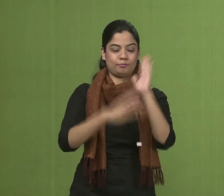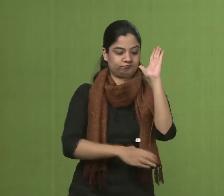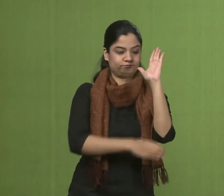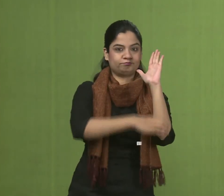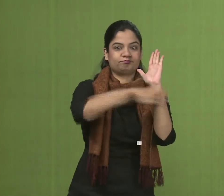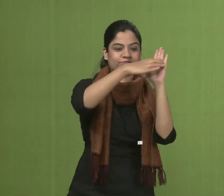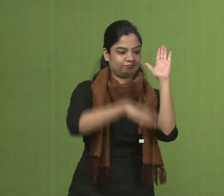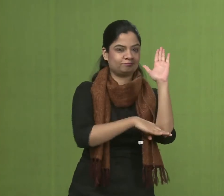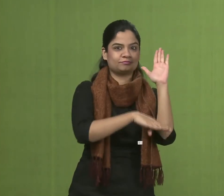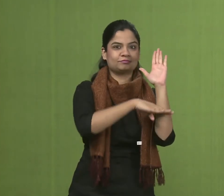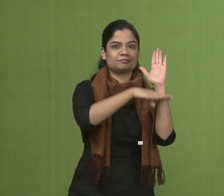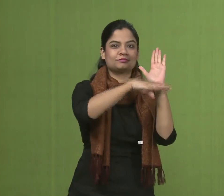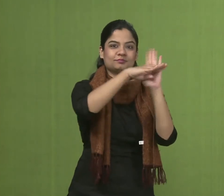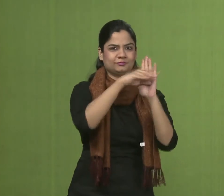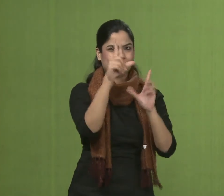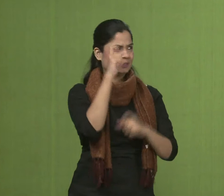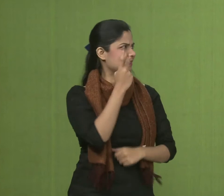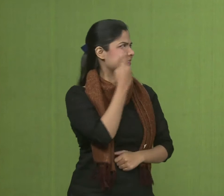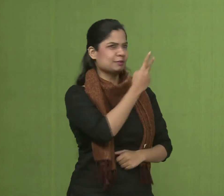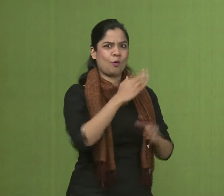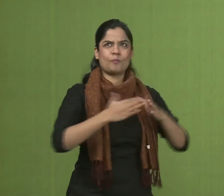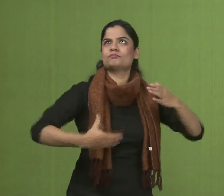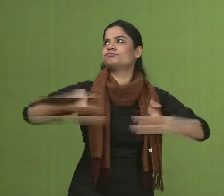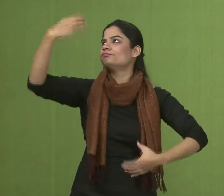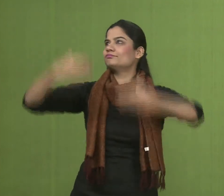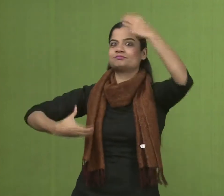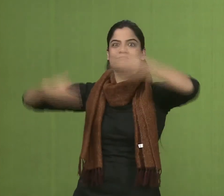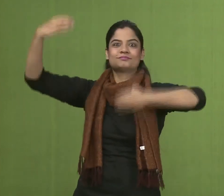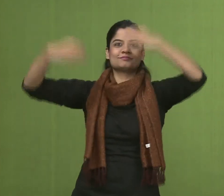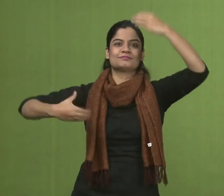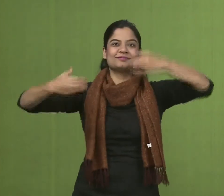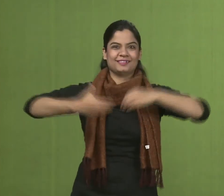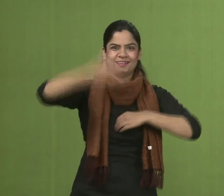that is well appointed. As you can see from the picture, the flats that are there in a building.